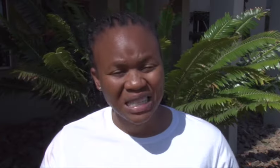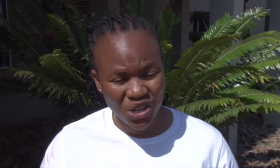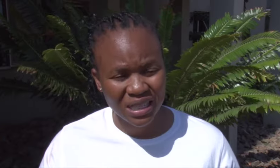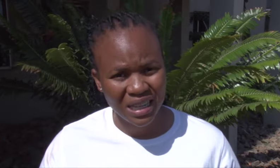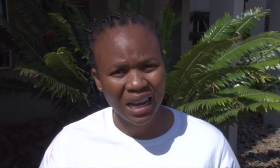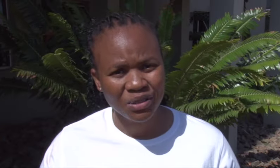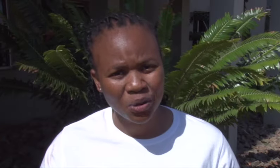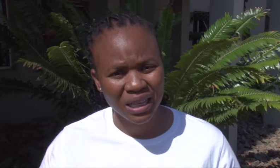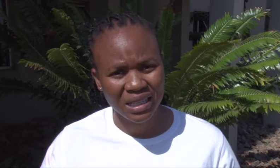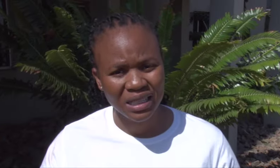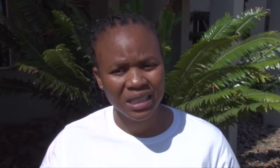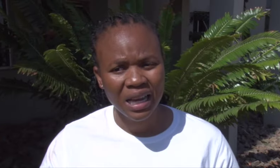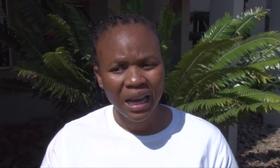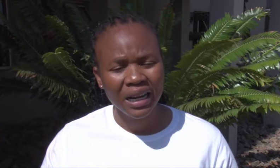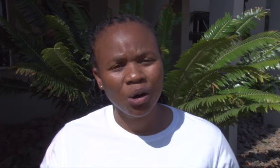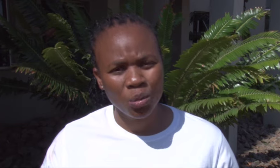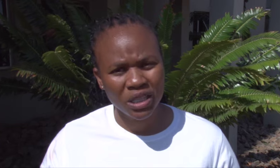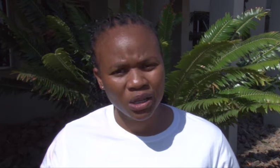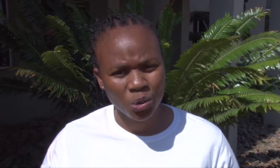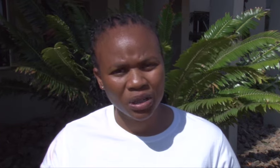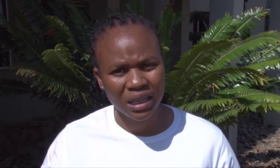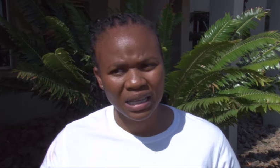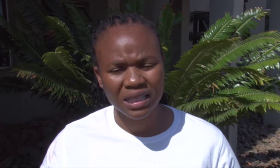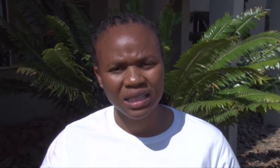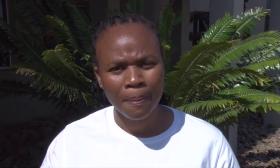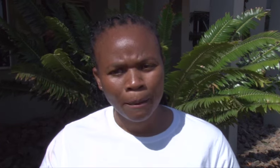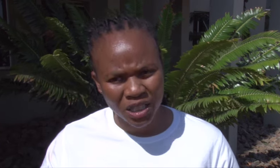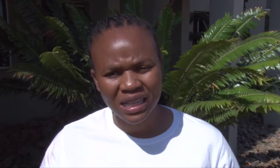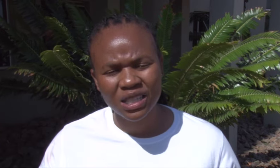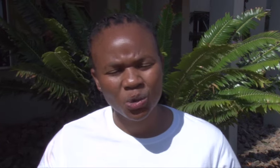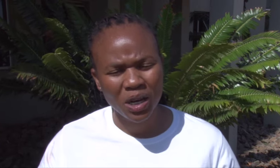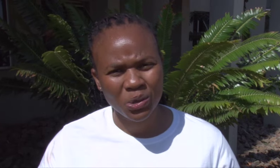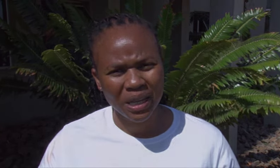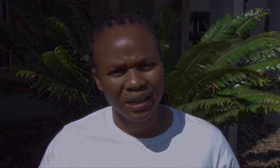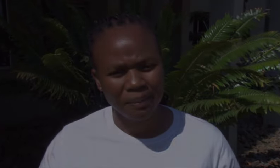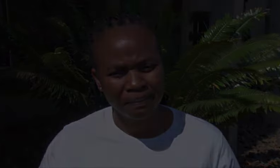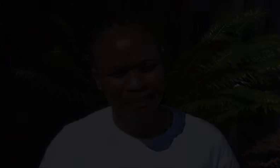have an interested heart for their city and are committed to build their city. We just need to work together.